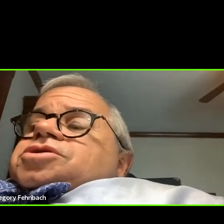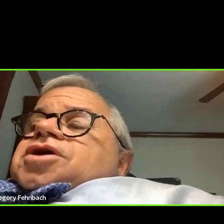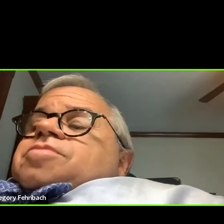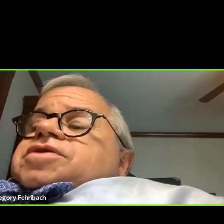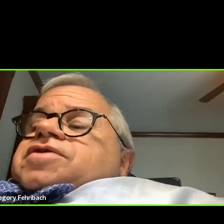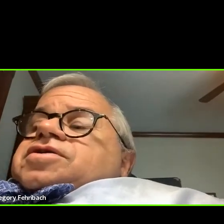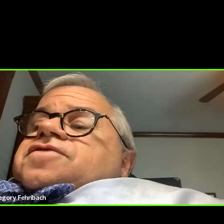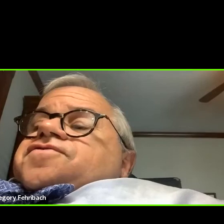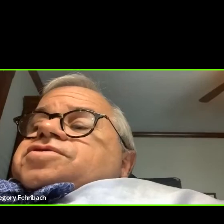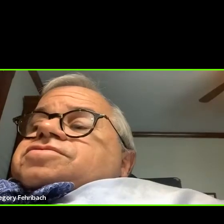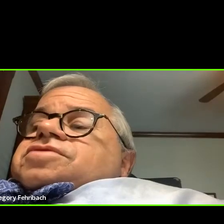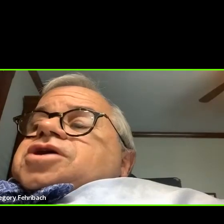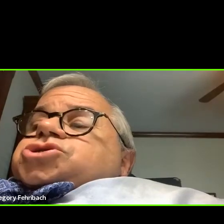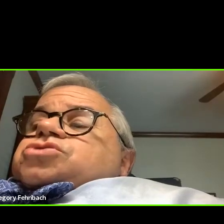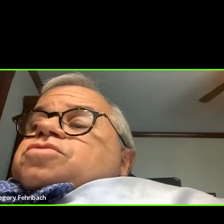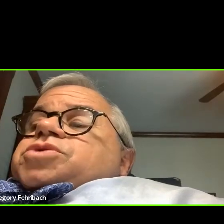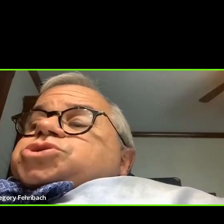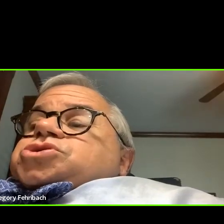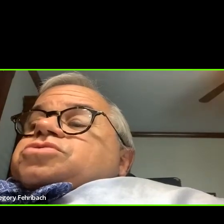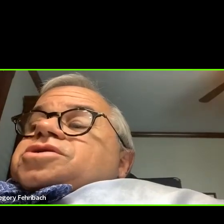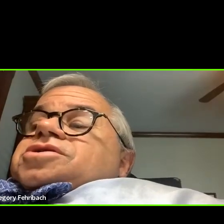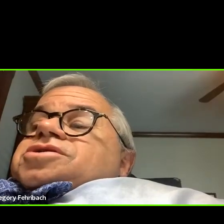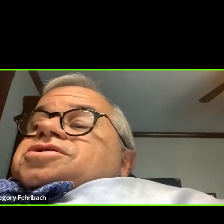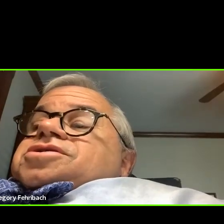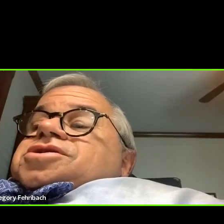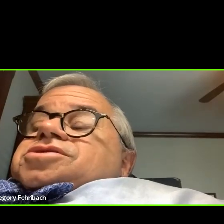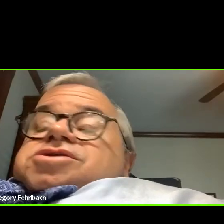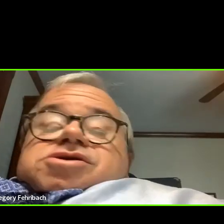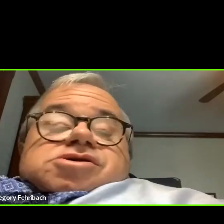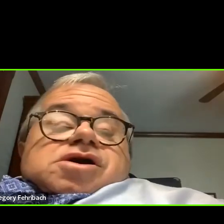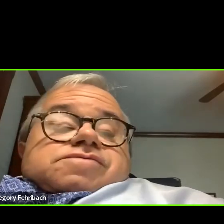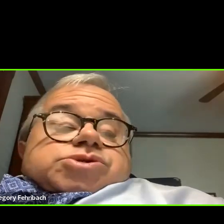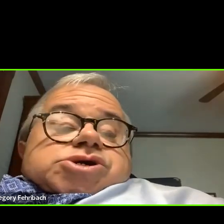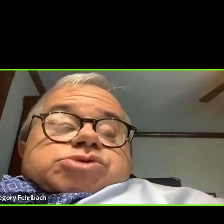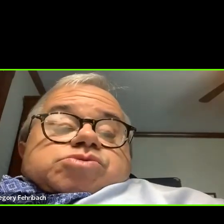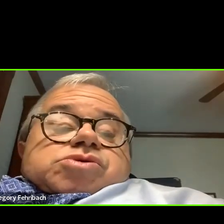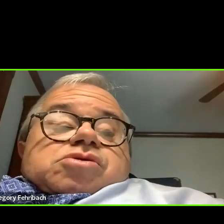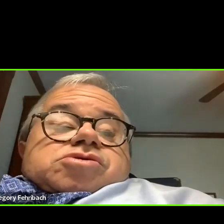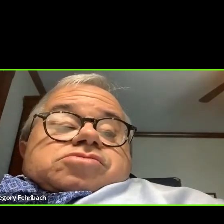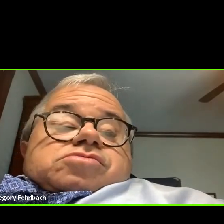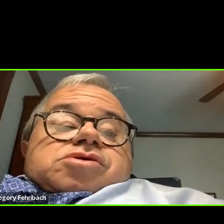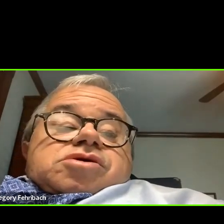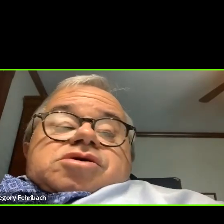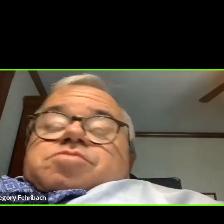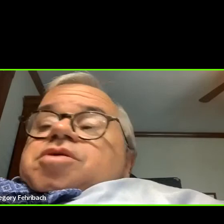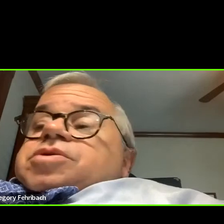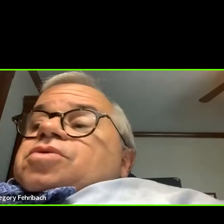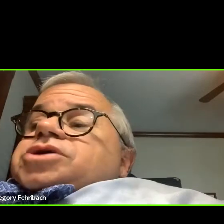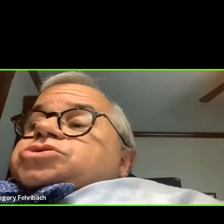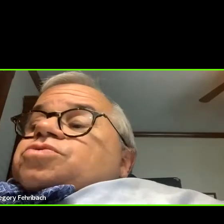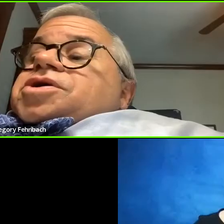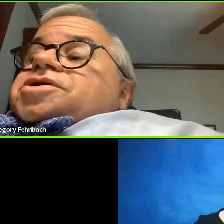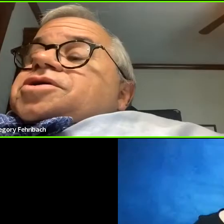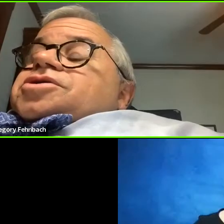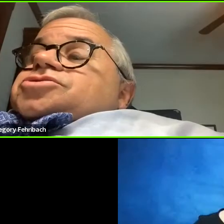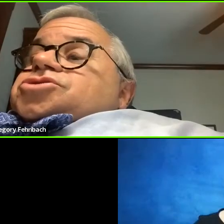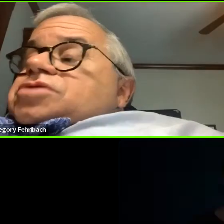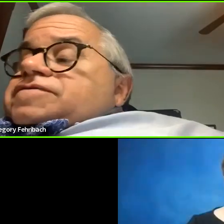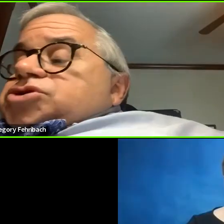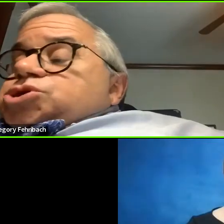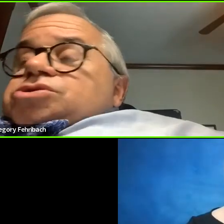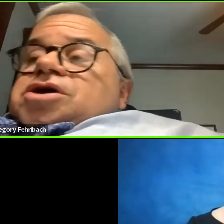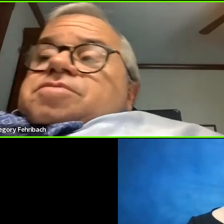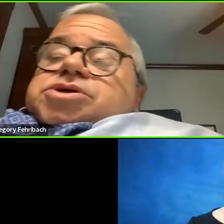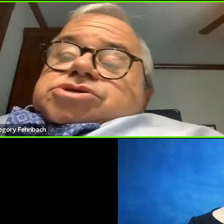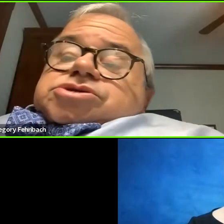supposed to, I believe I forgot you or missed you in the conversation with regard to public rights of way. Do